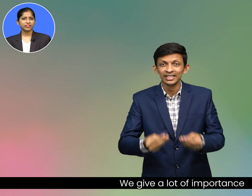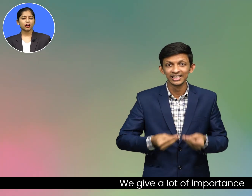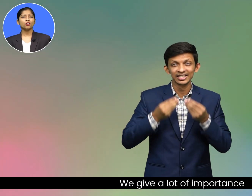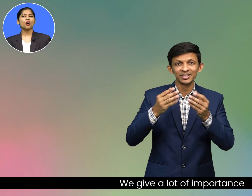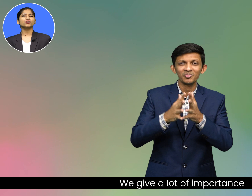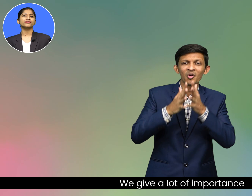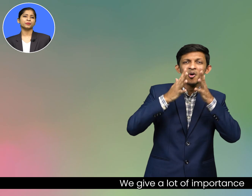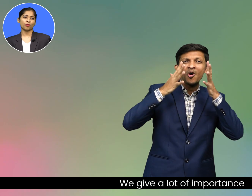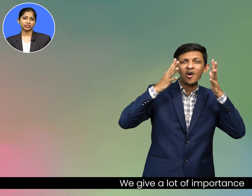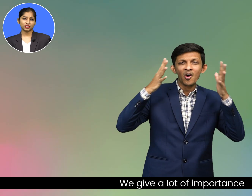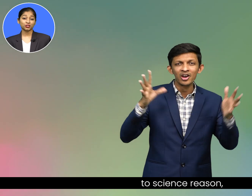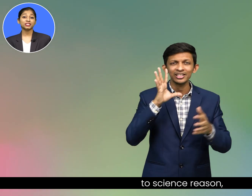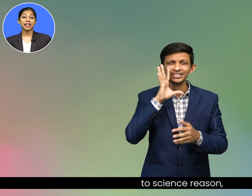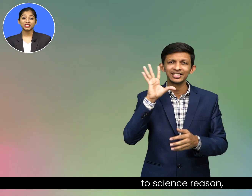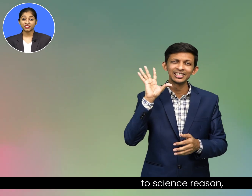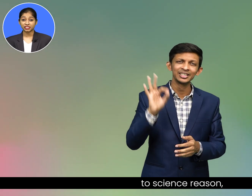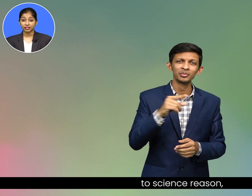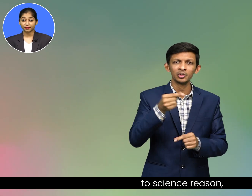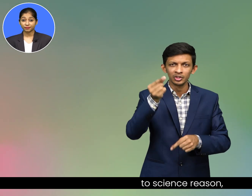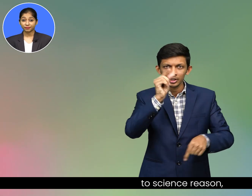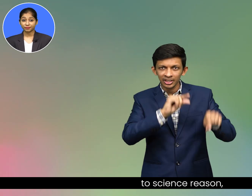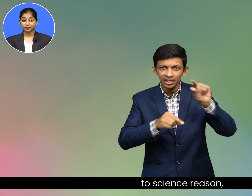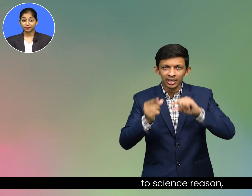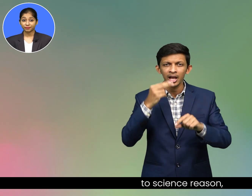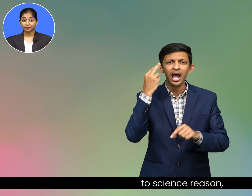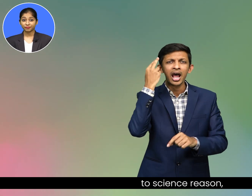We give a lot of importance to science reason.